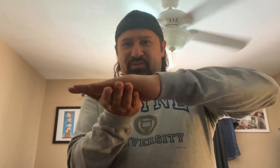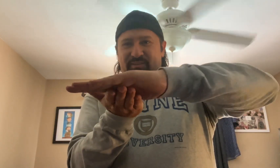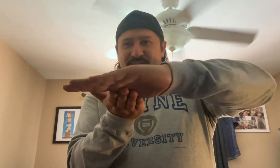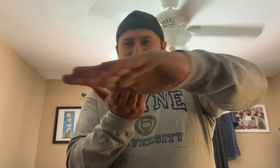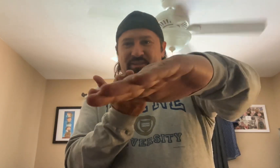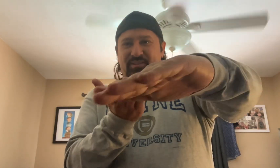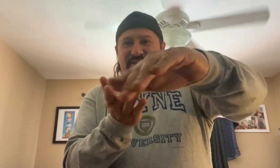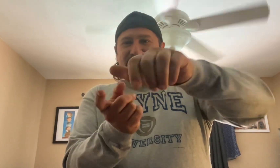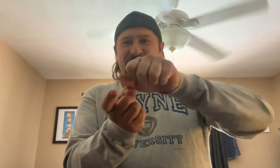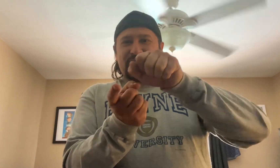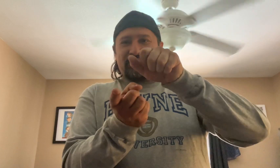to me.